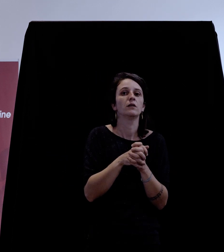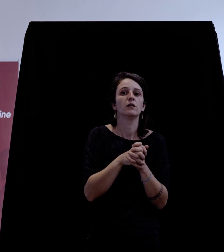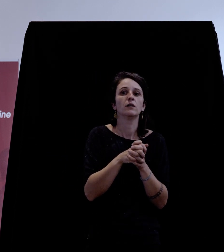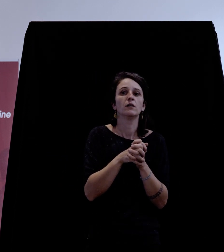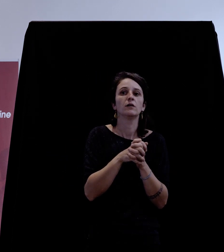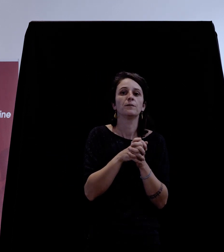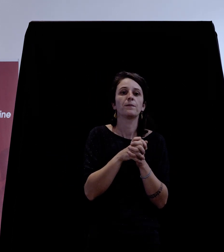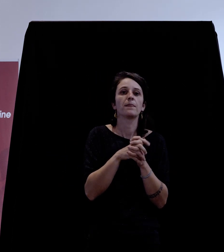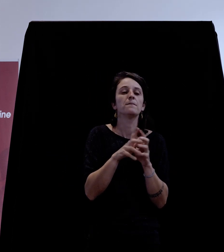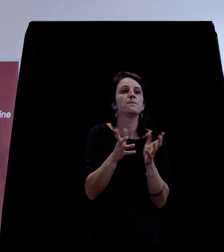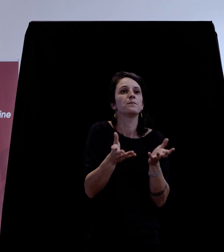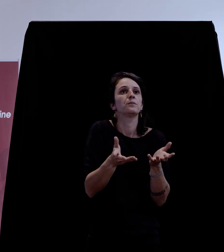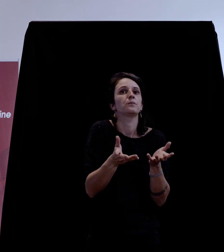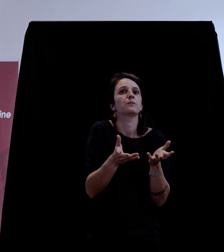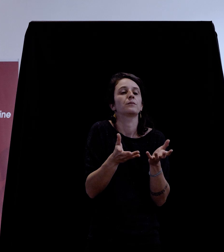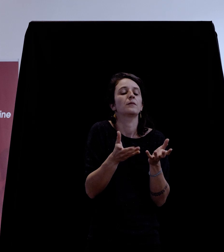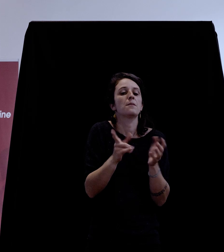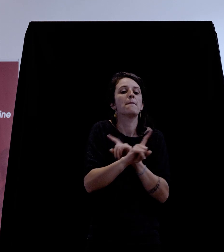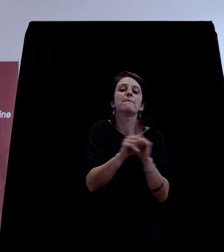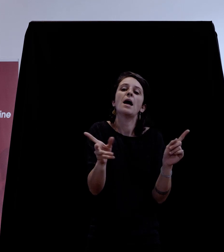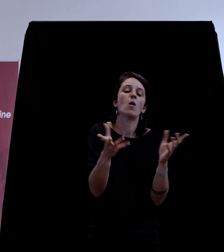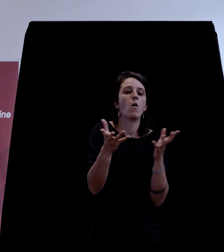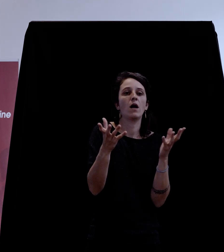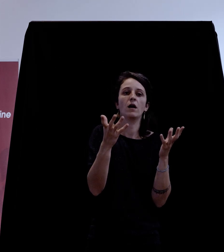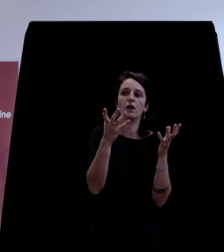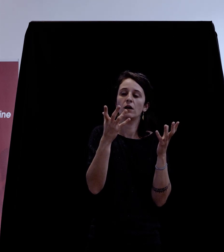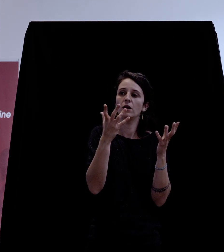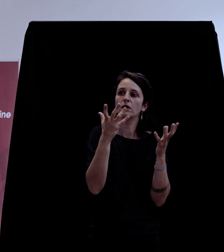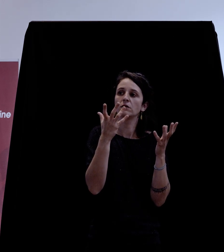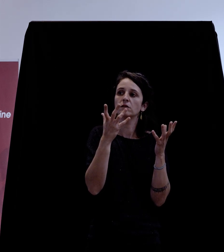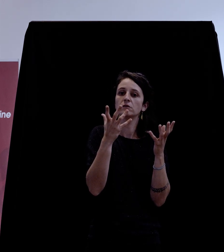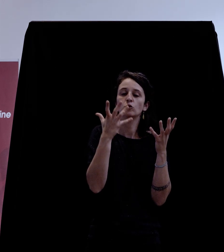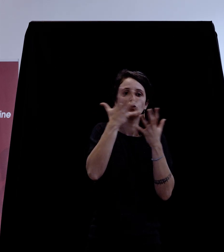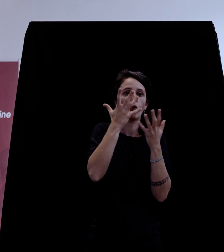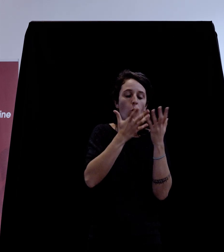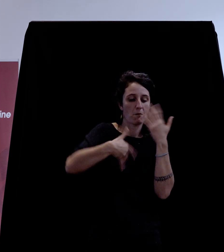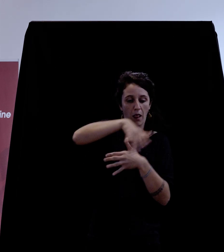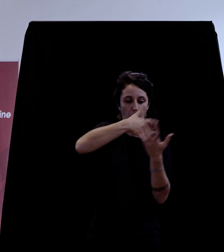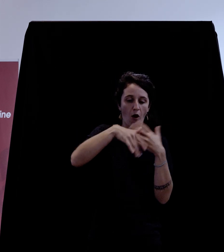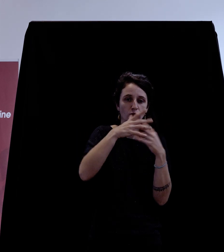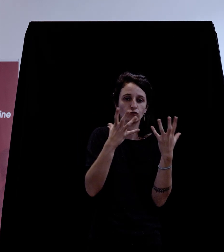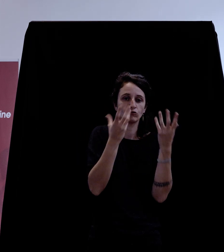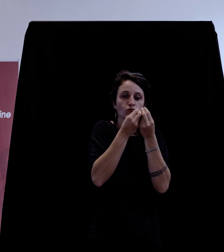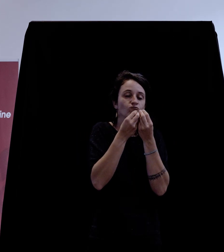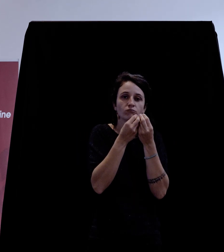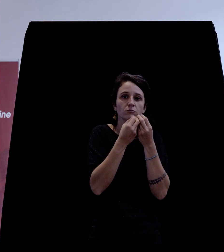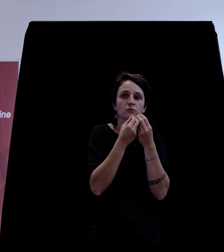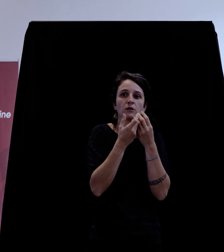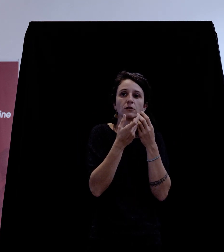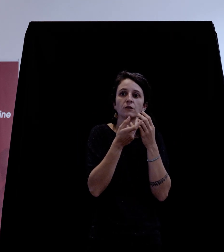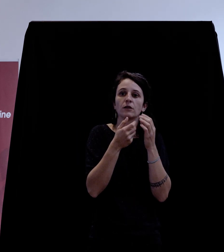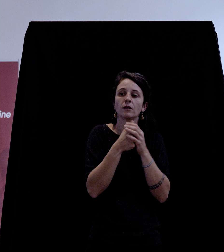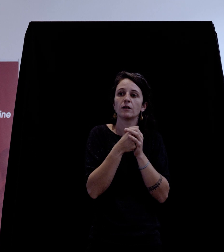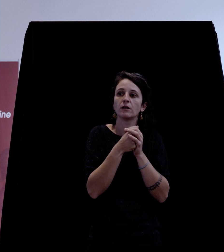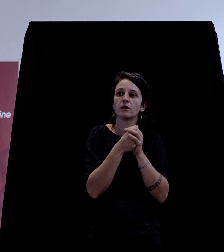combination multiplies the difficulty for the brain. Your brain just sits inside your skull and can't do anything without sensory input, right? It's got